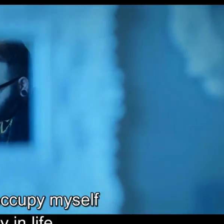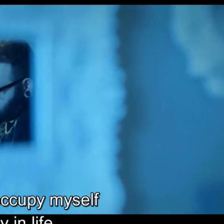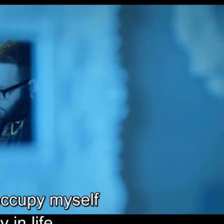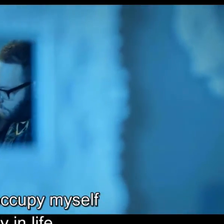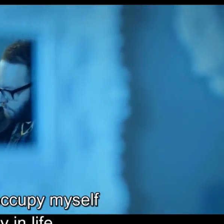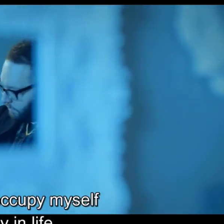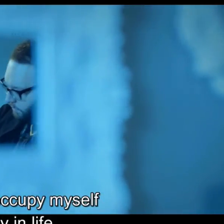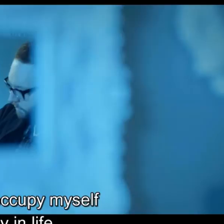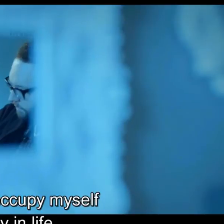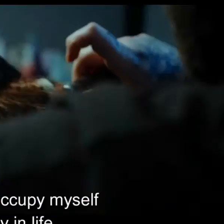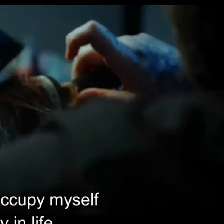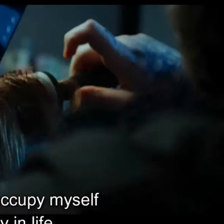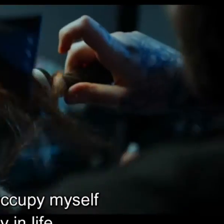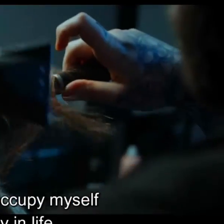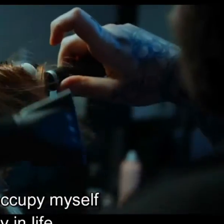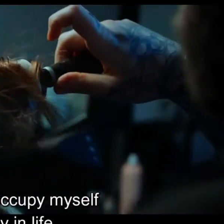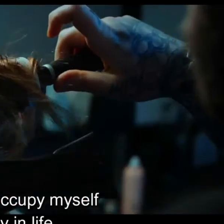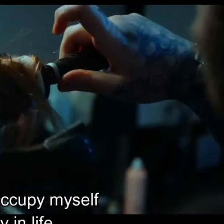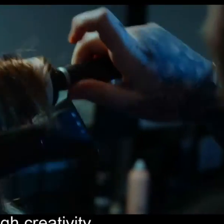through creativity.